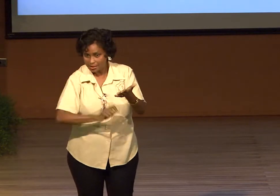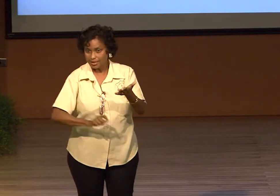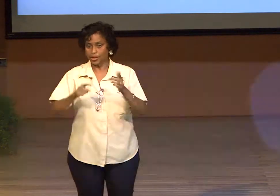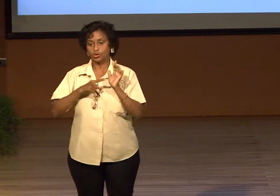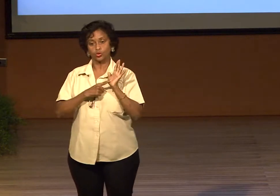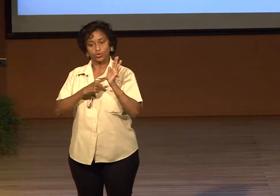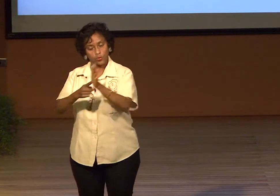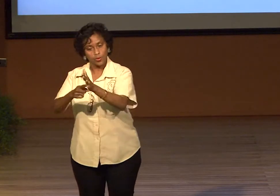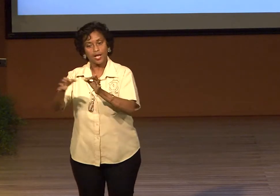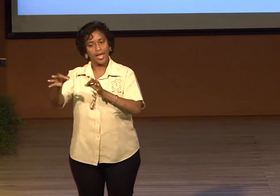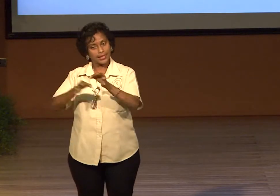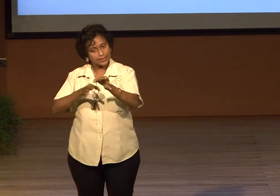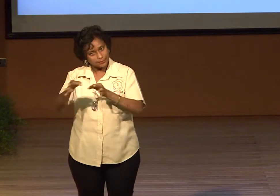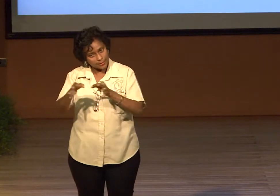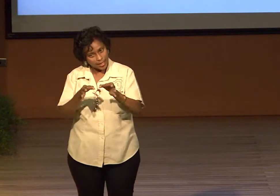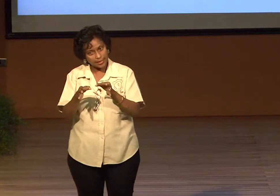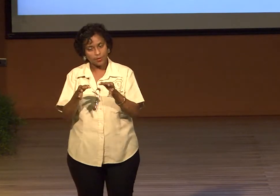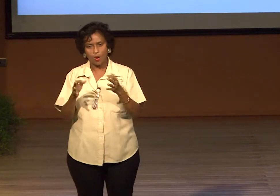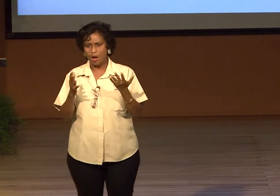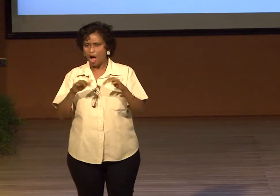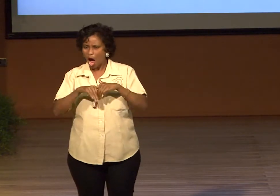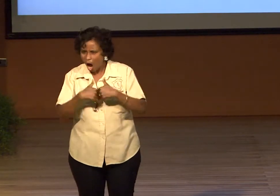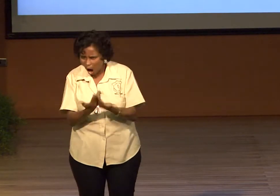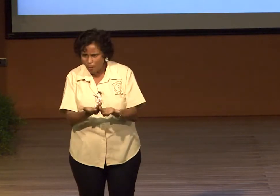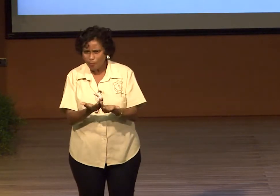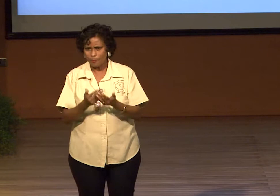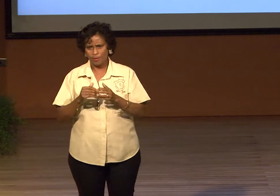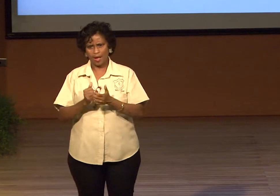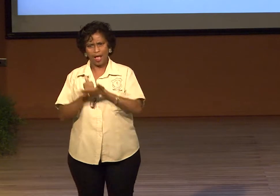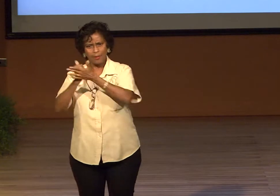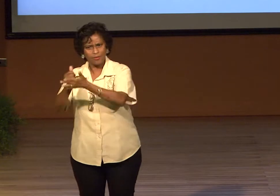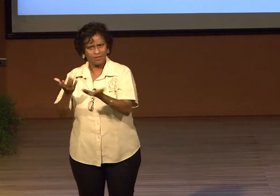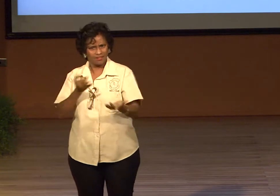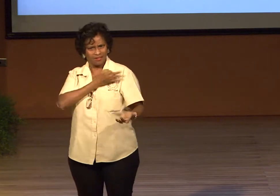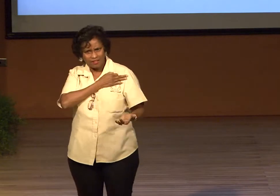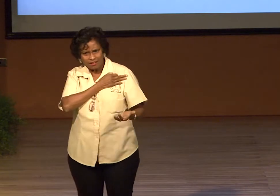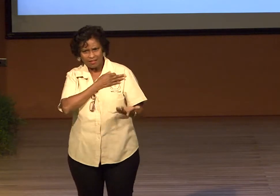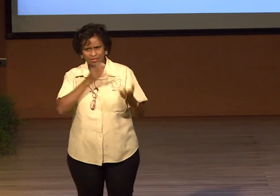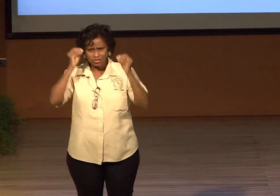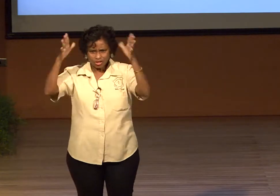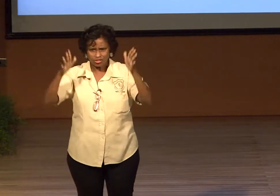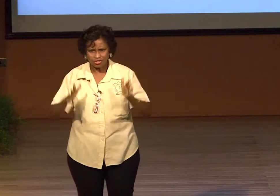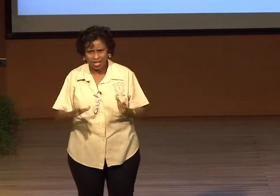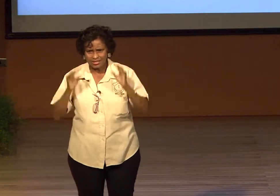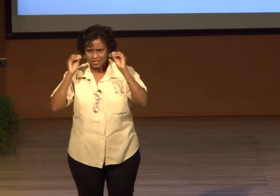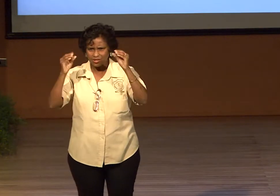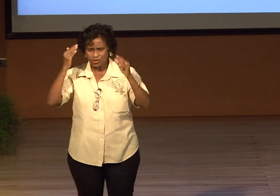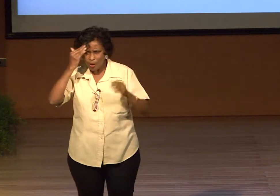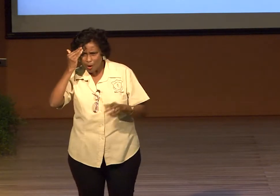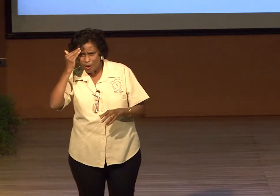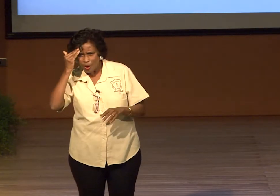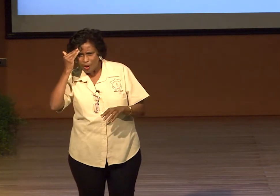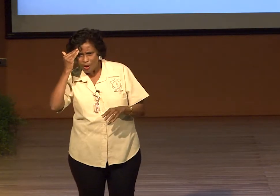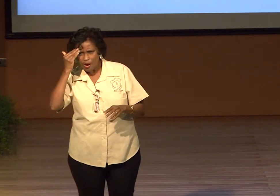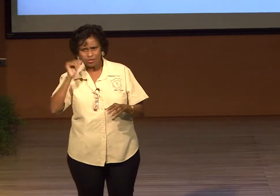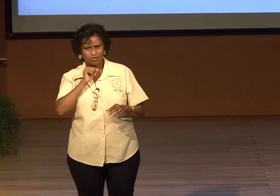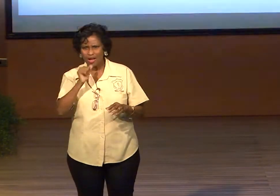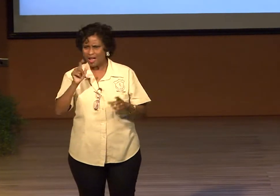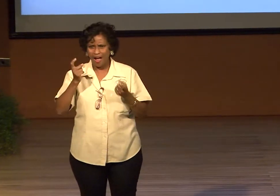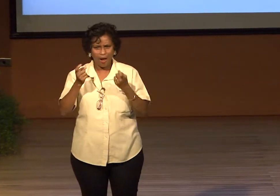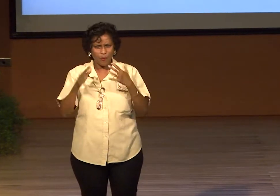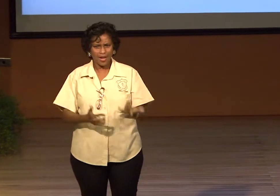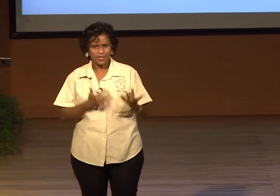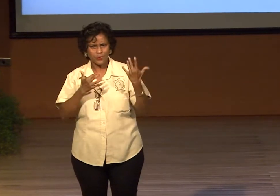move beyond that paper, and therefore we cater to the needs of students and we seek to help students to be successful? I